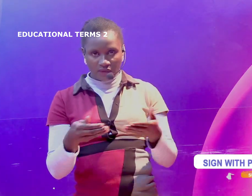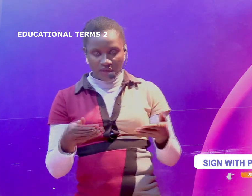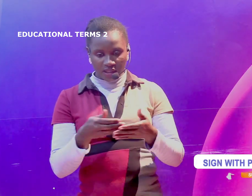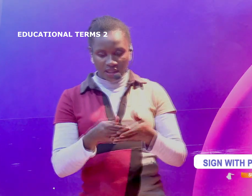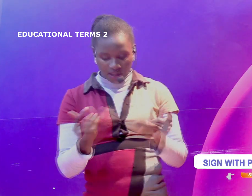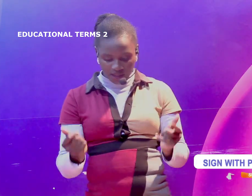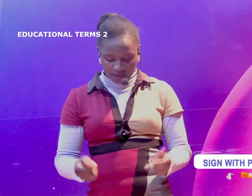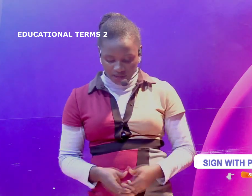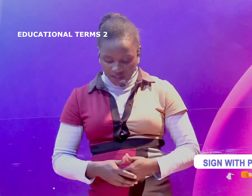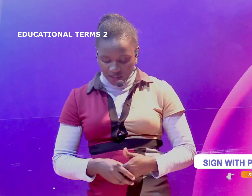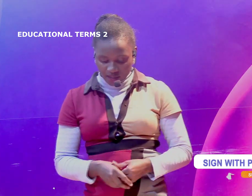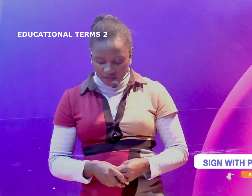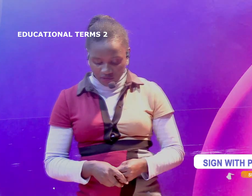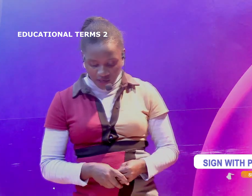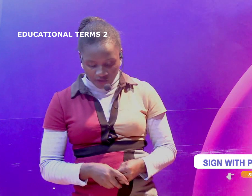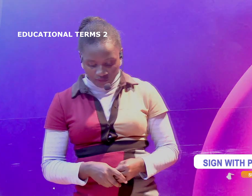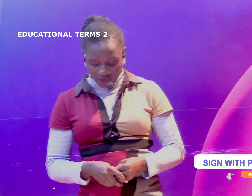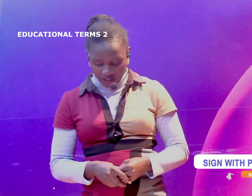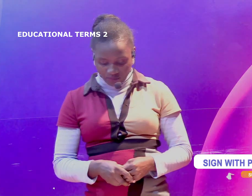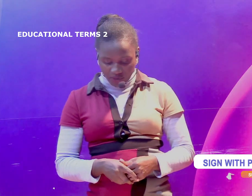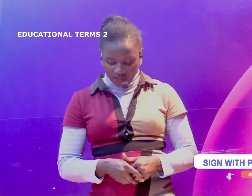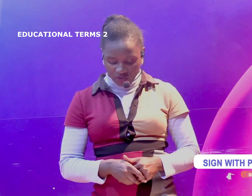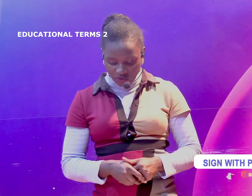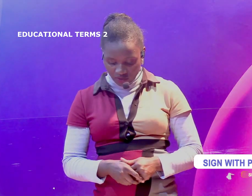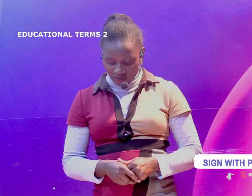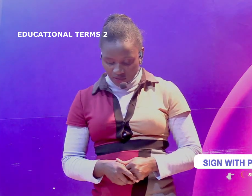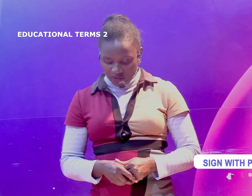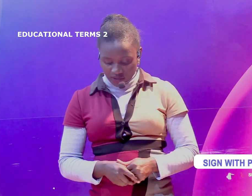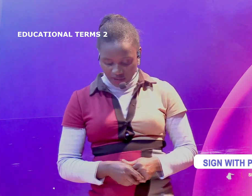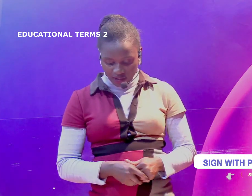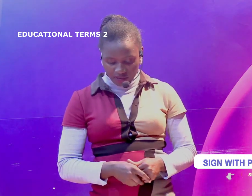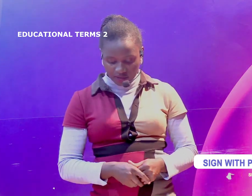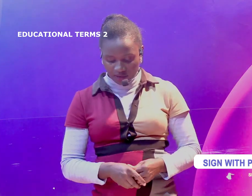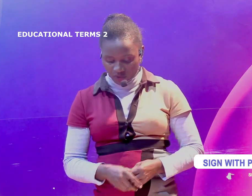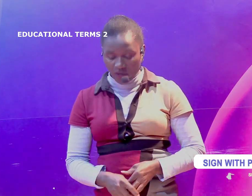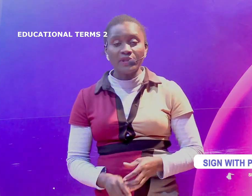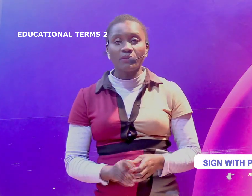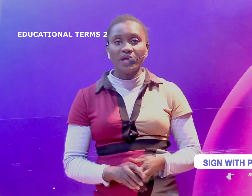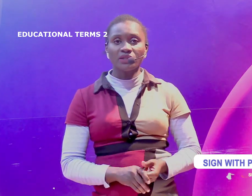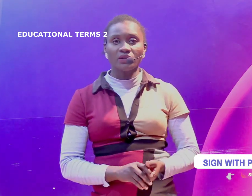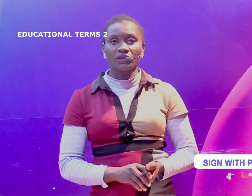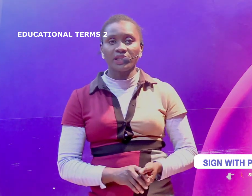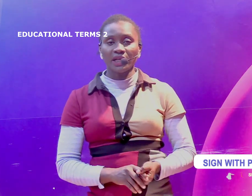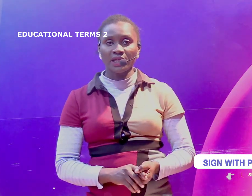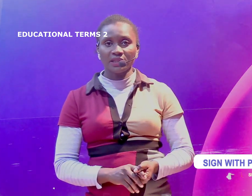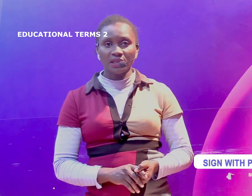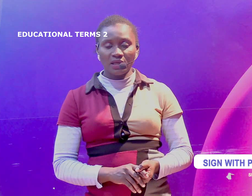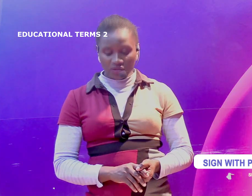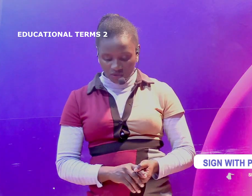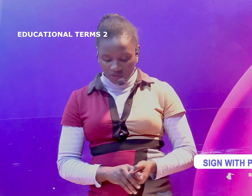like that. And then we have badge or delegate. We have the badge or the delegate. So the